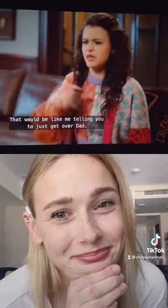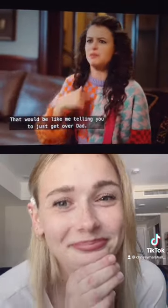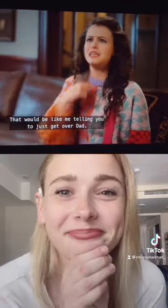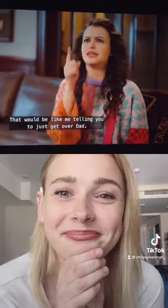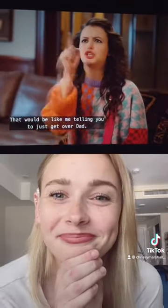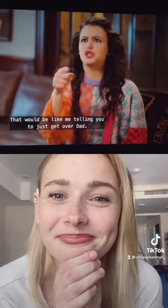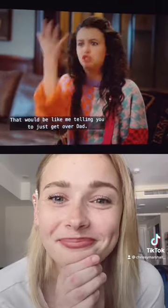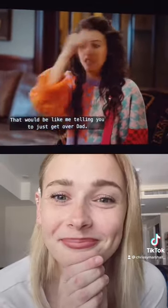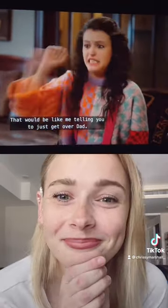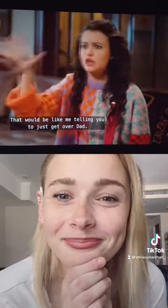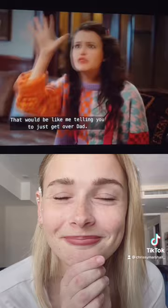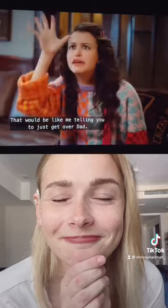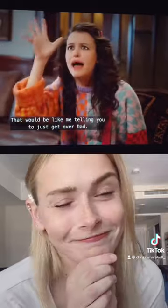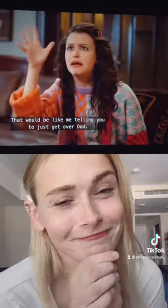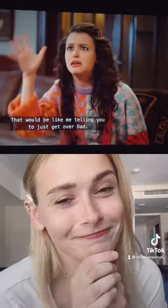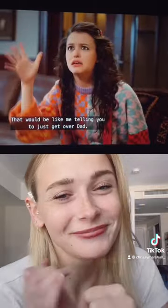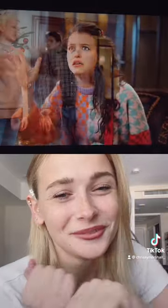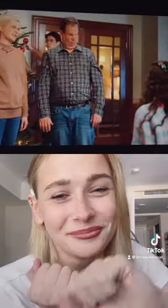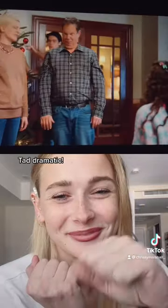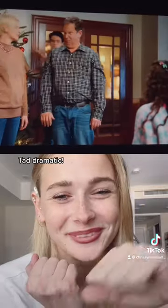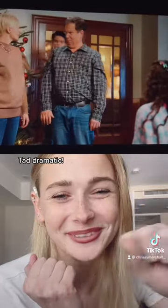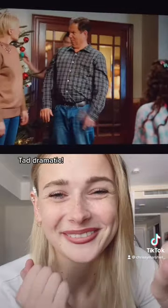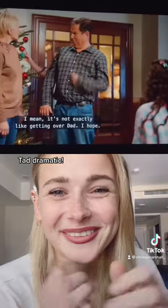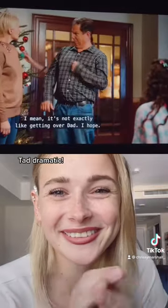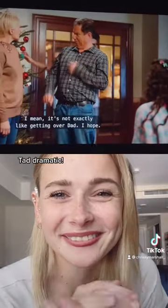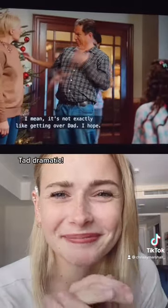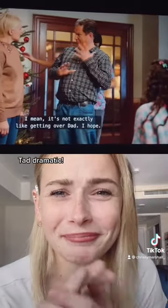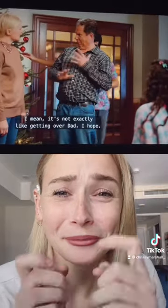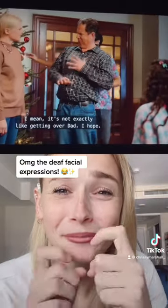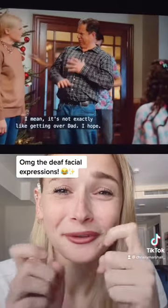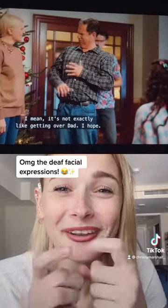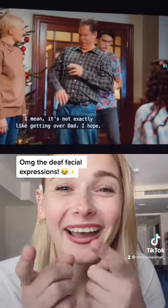That'd be like me telling you to just get over Dad.